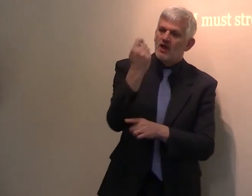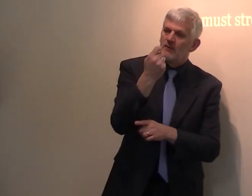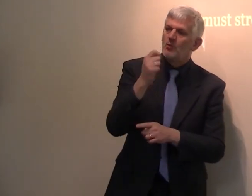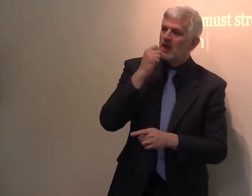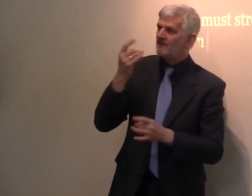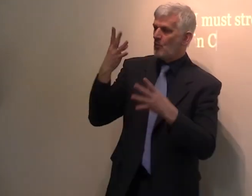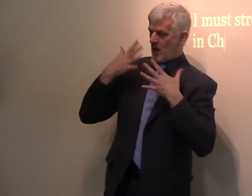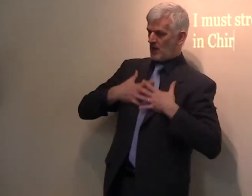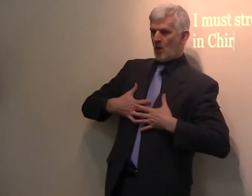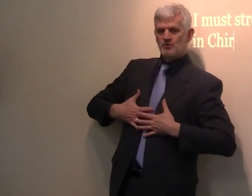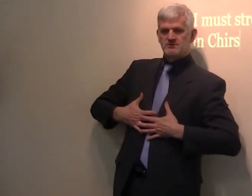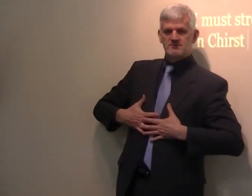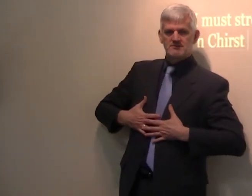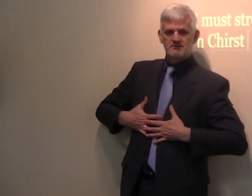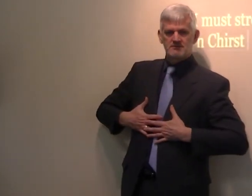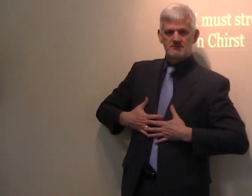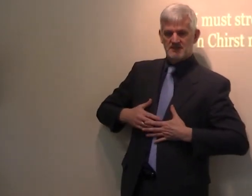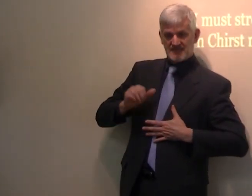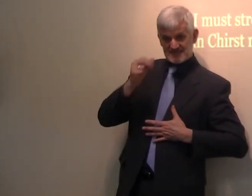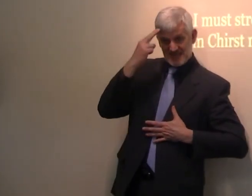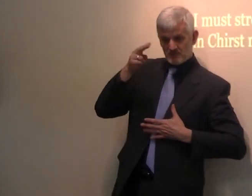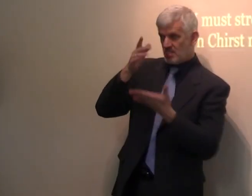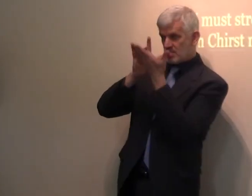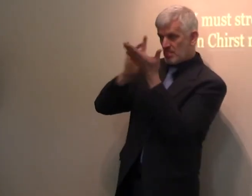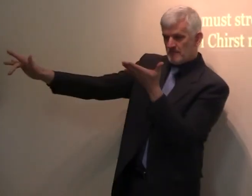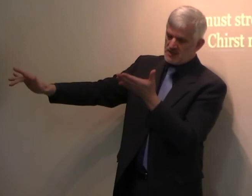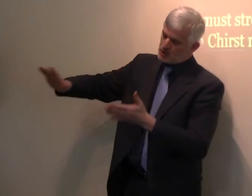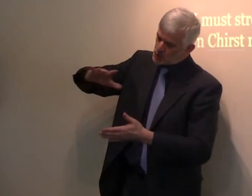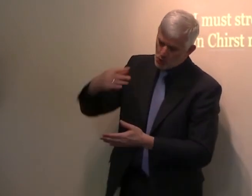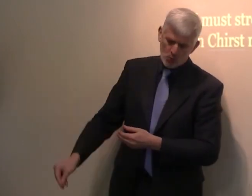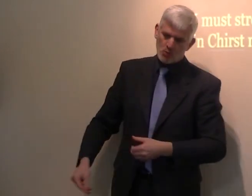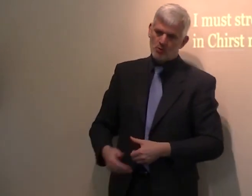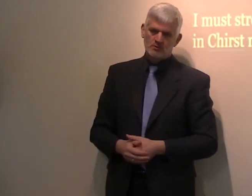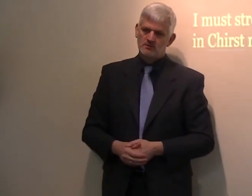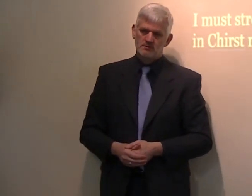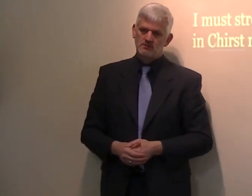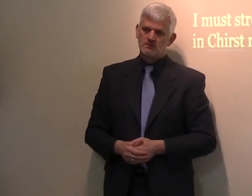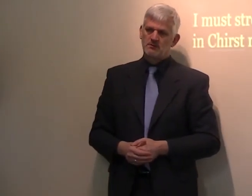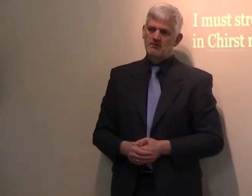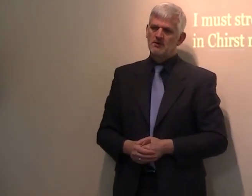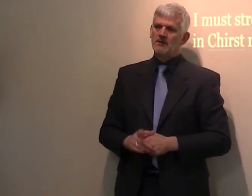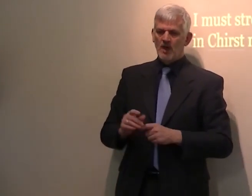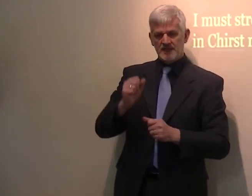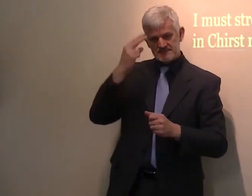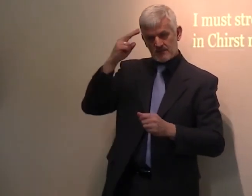raiment, and I will not blot out his name out of the book of life, but I will confess his name before my